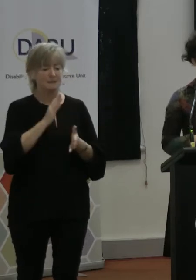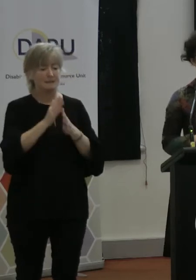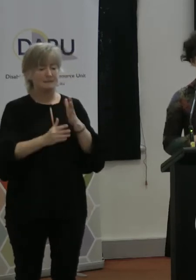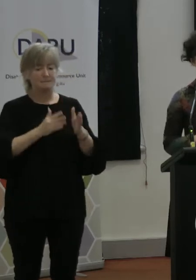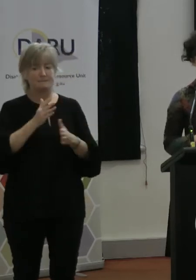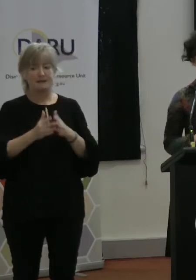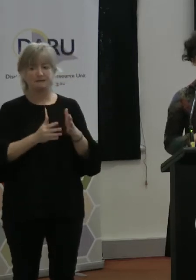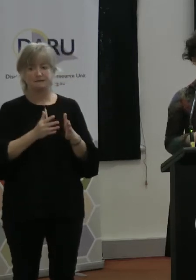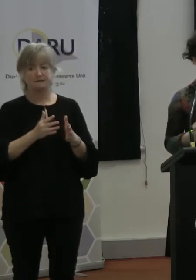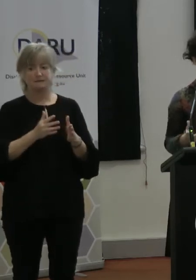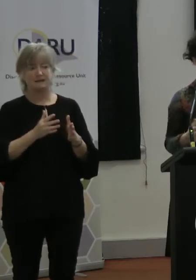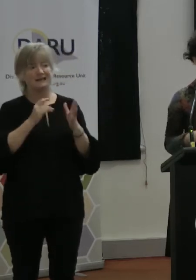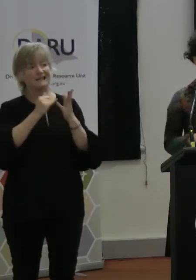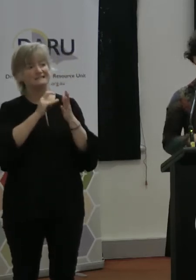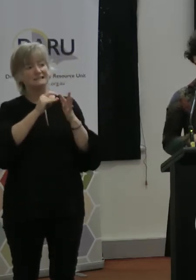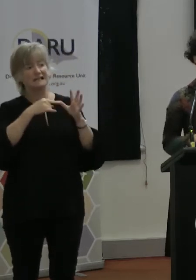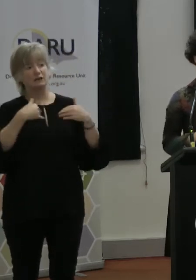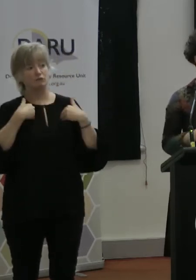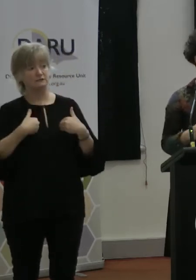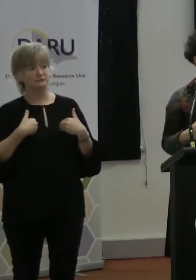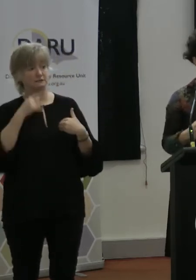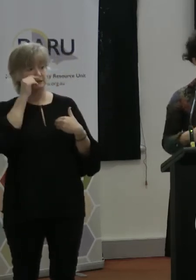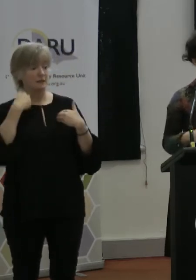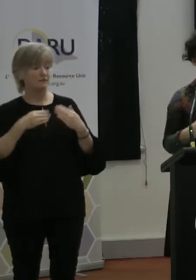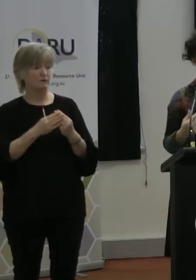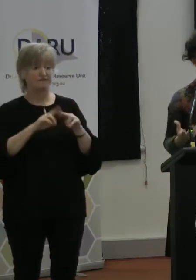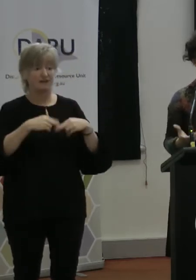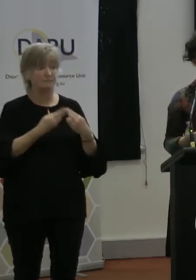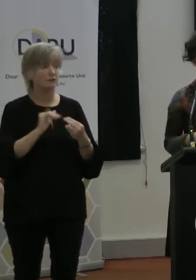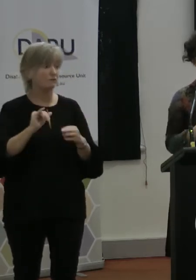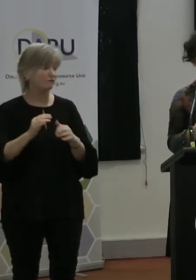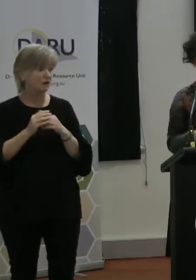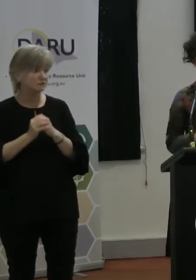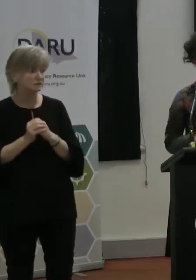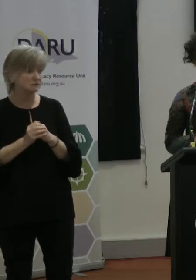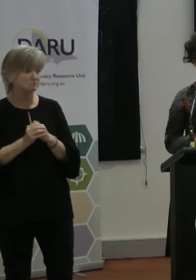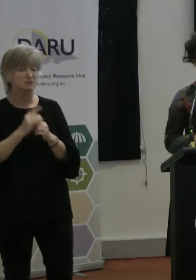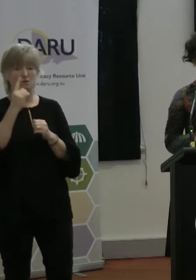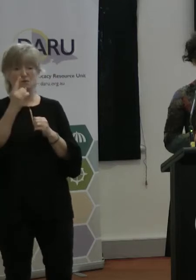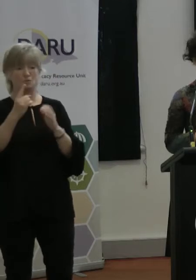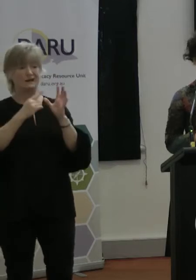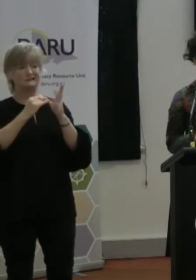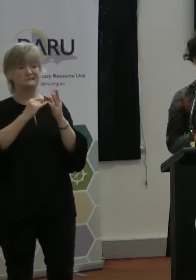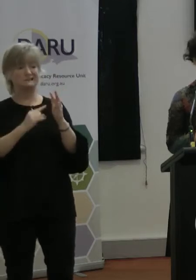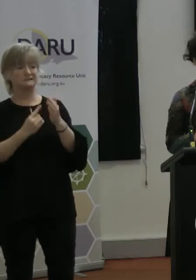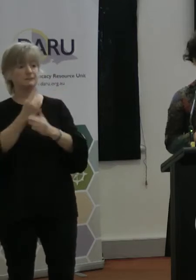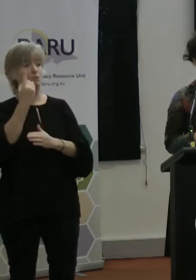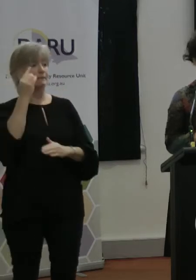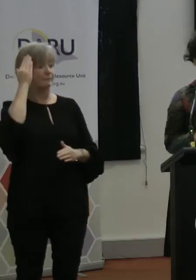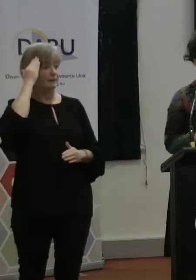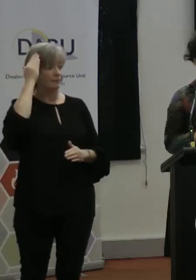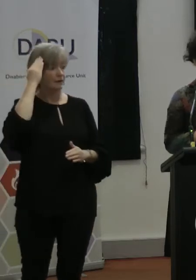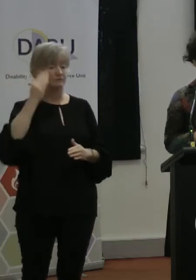for an SDA resident to live with family or friends. We've had a case of a mother who